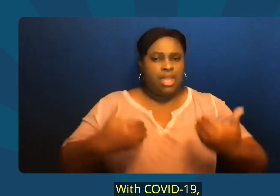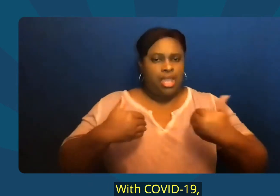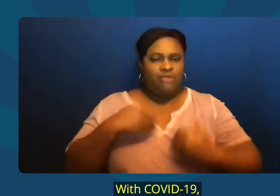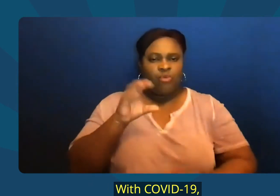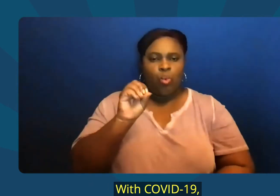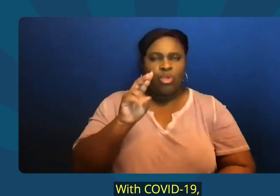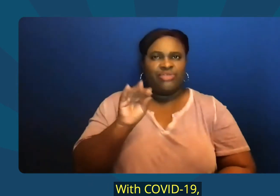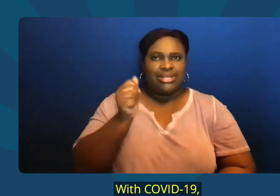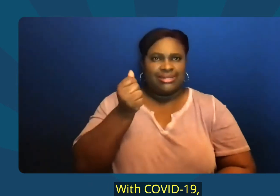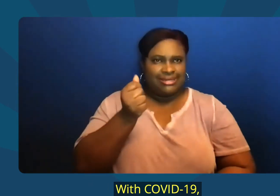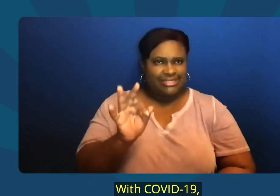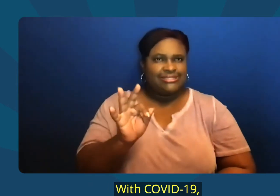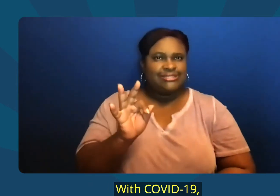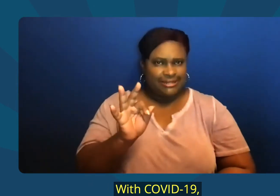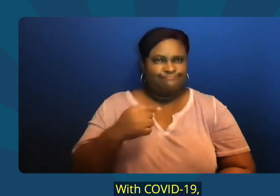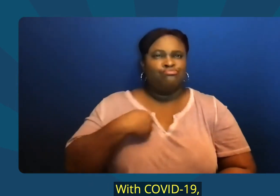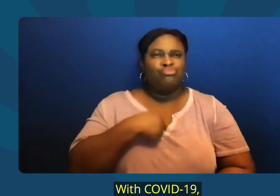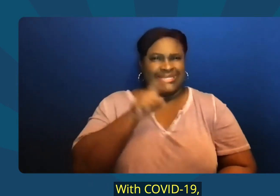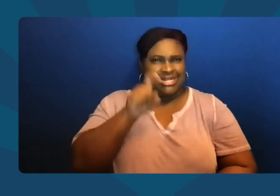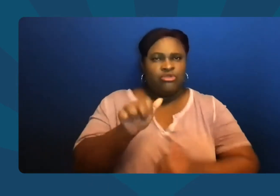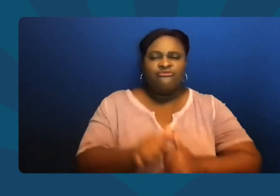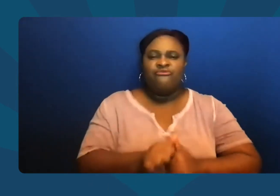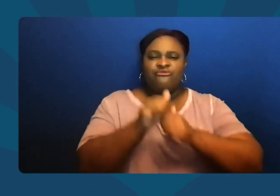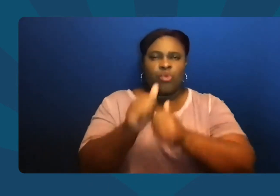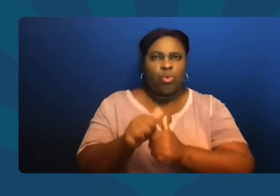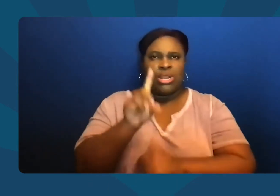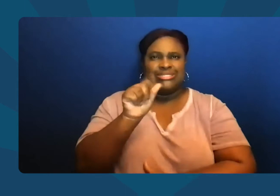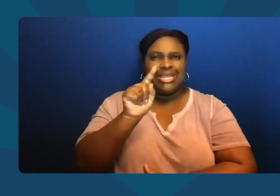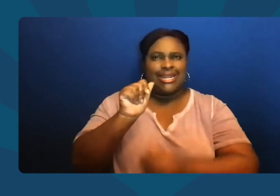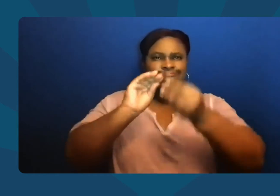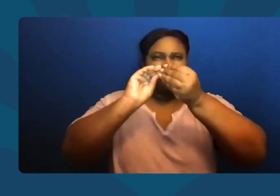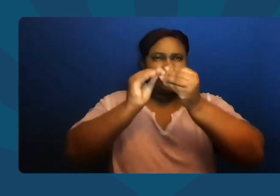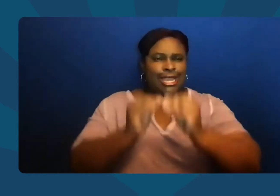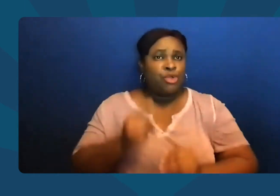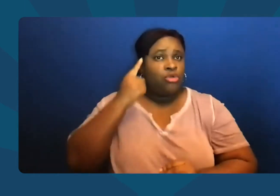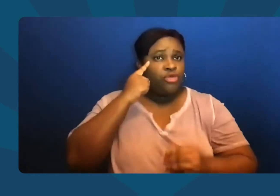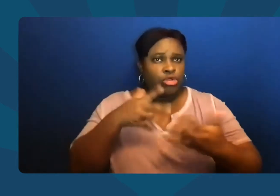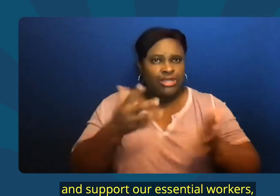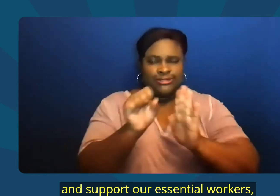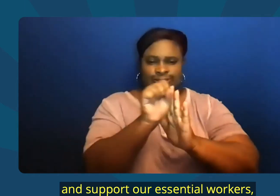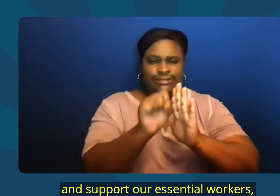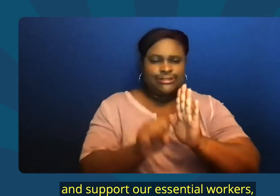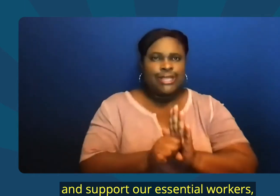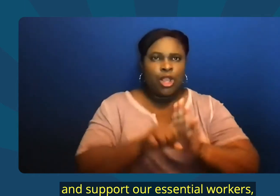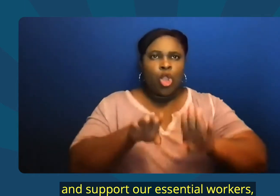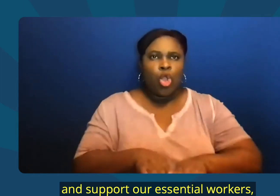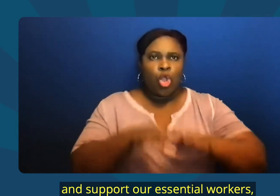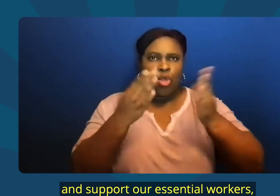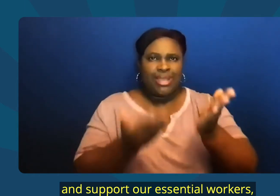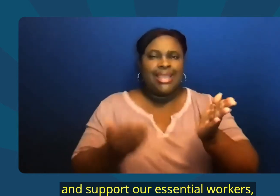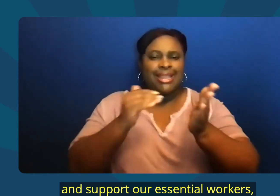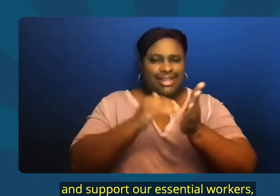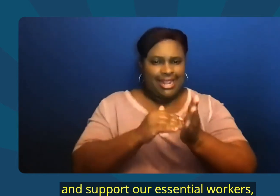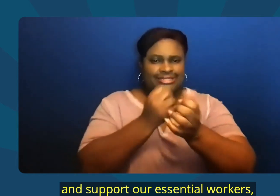With COVID-19, we need to follow the data for reopening our state safely and support our